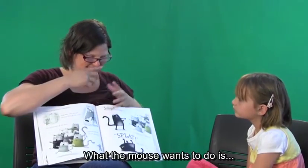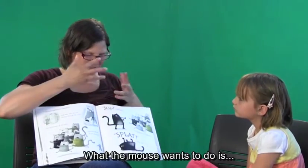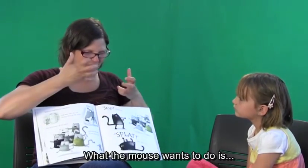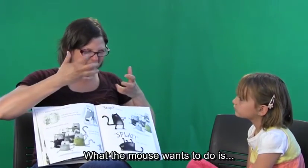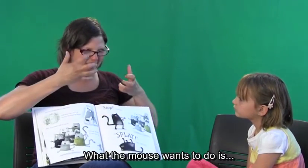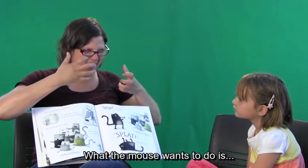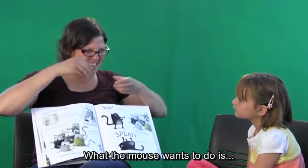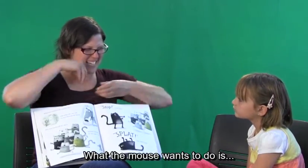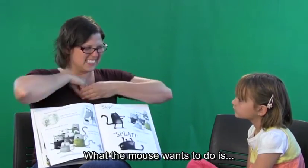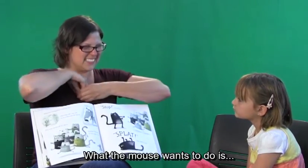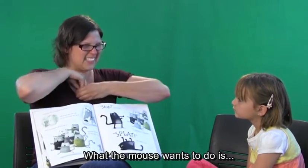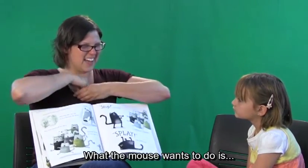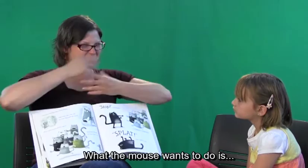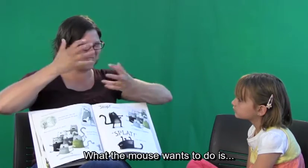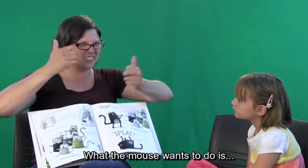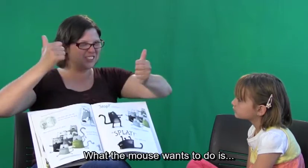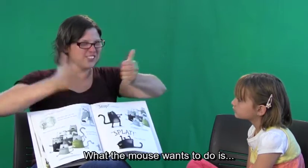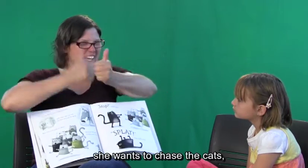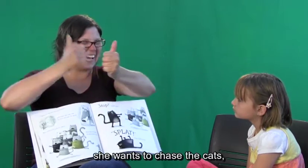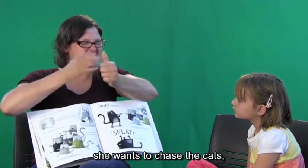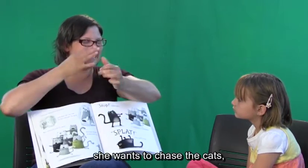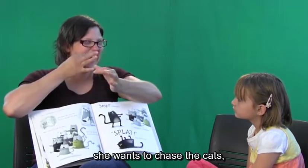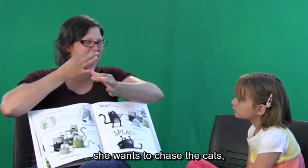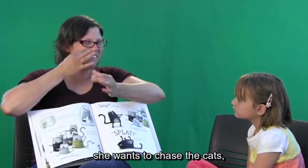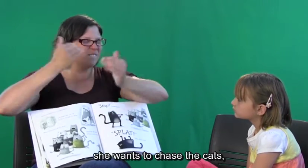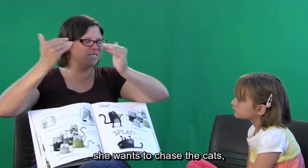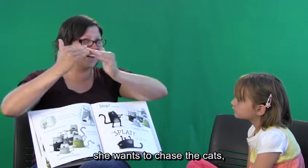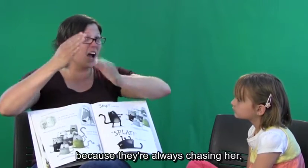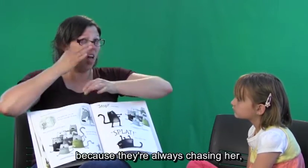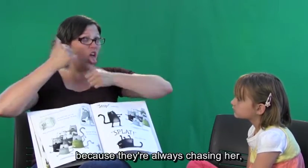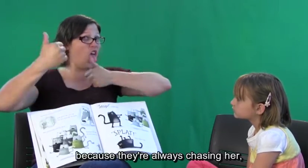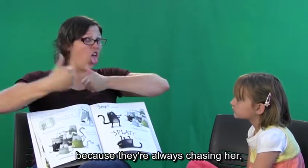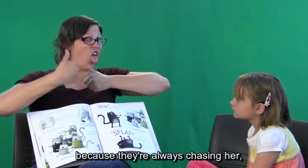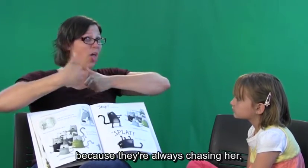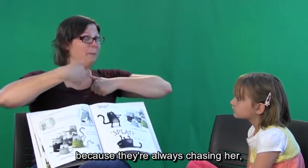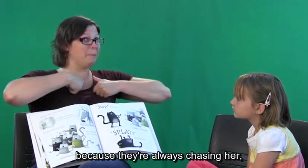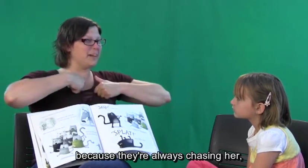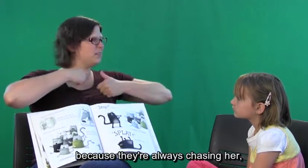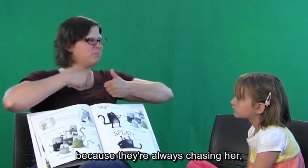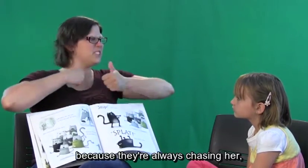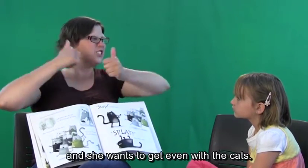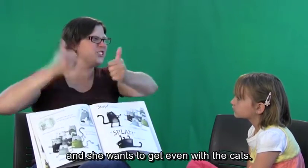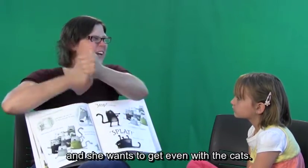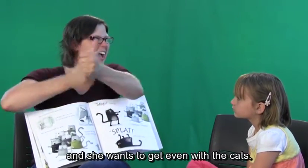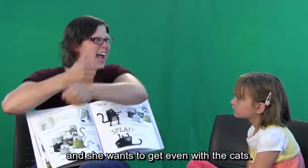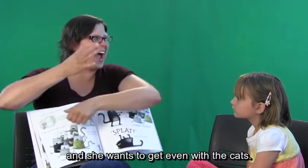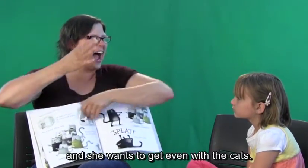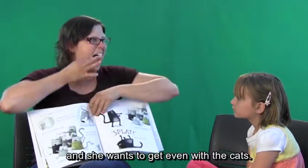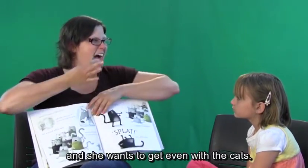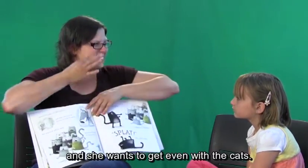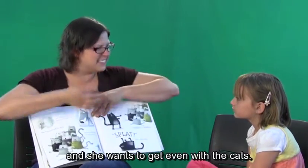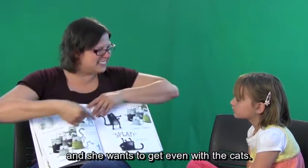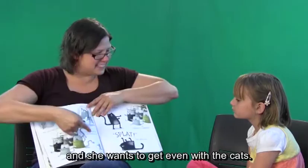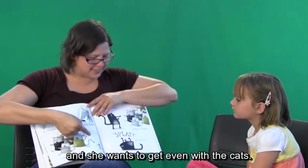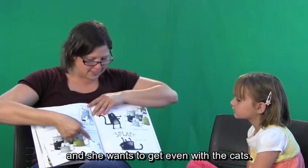the mouse wants to do is she wants to chase the cats because they're always chasing her, and she wants to get even with the cats.